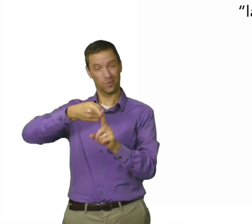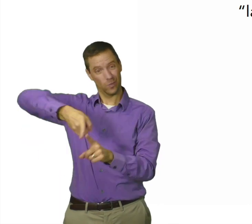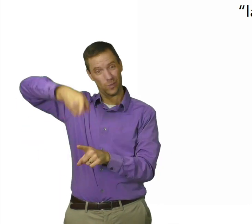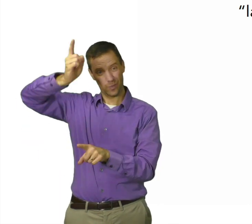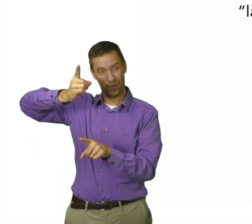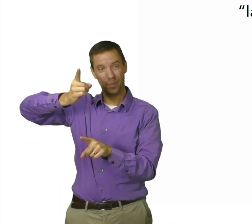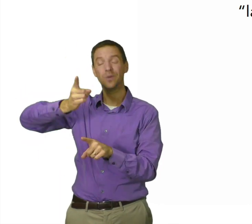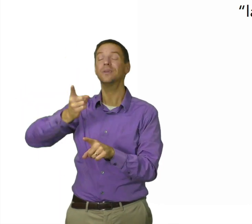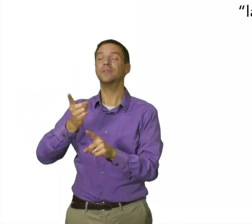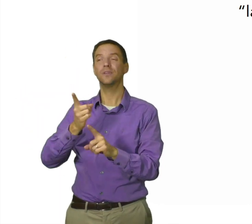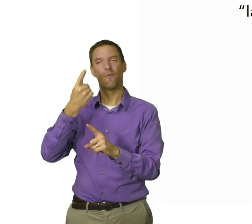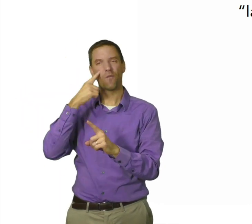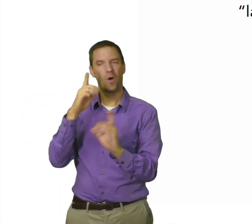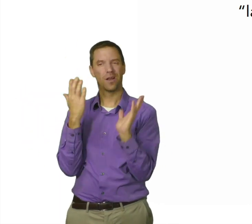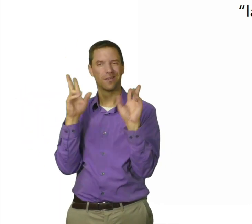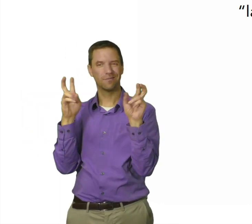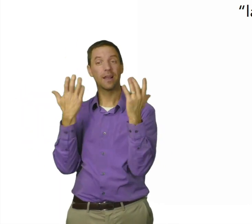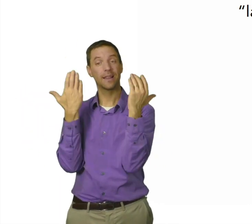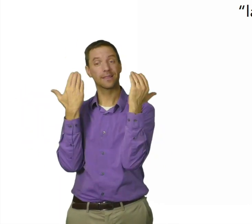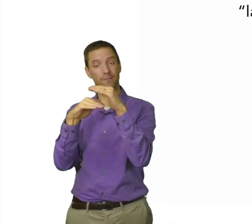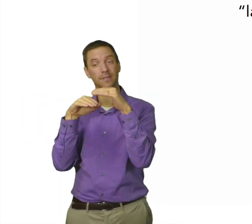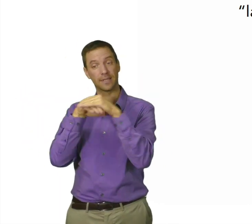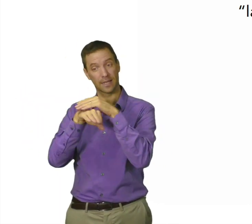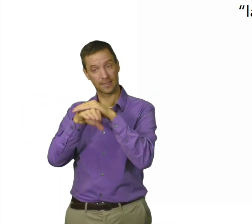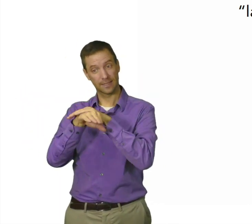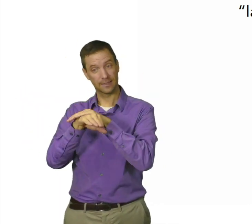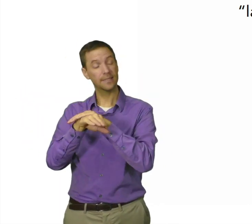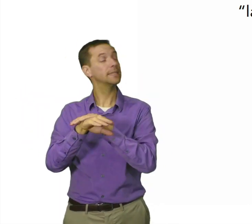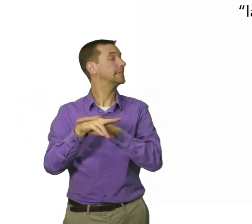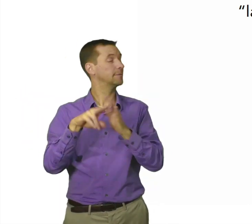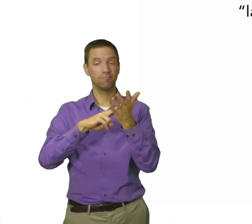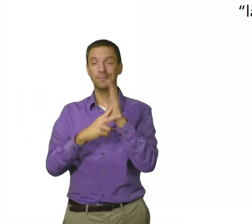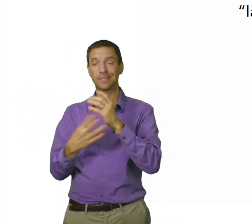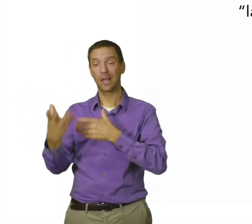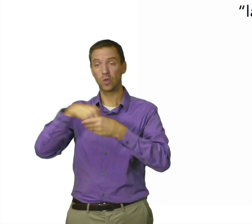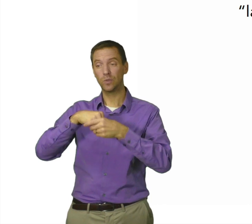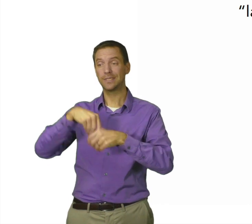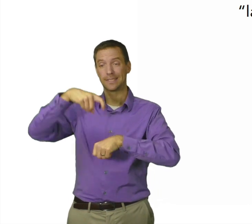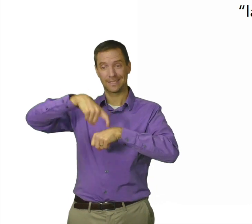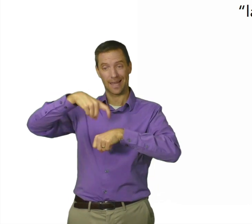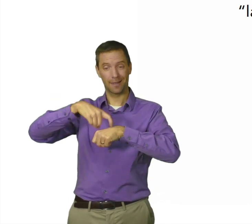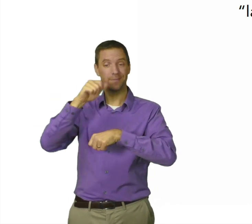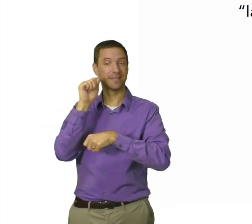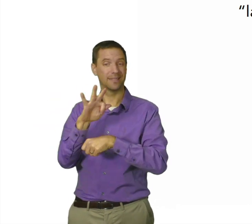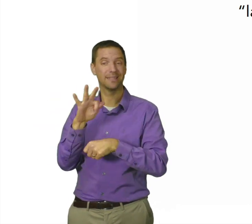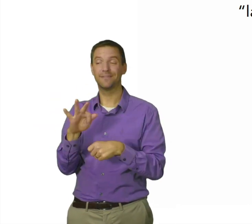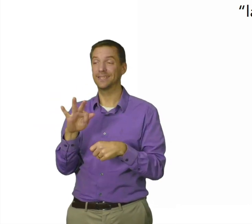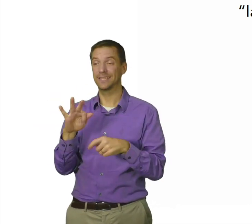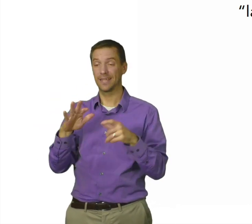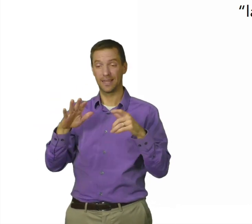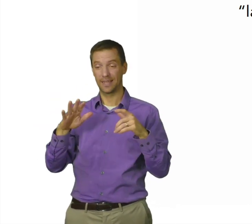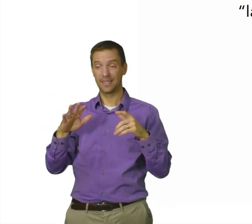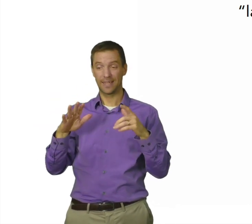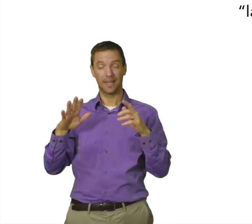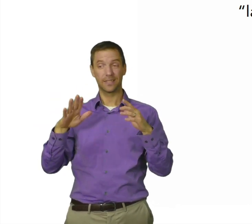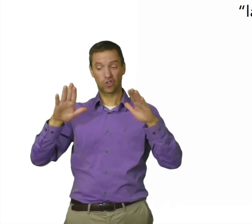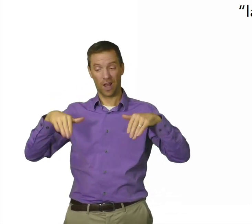first axis, going straight up. This represents limited access. This includes time that has